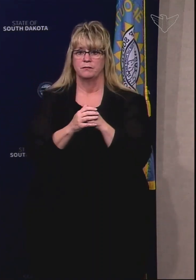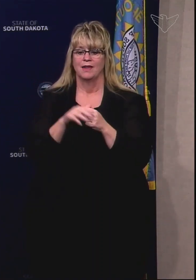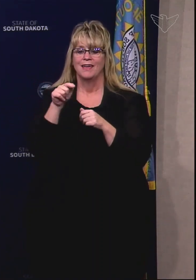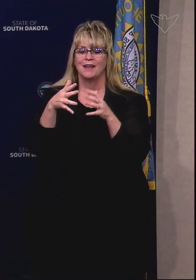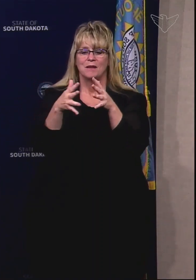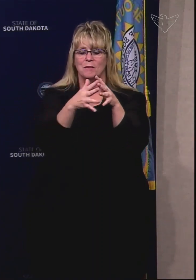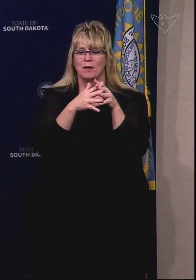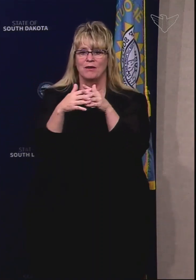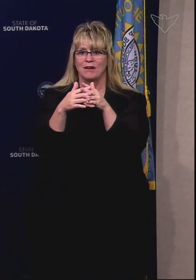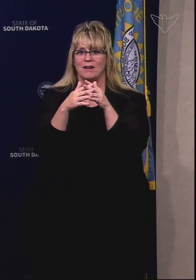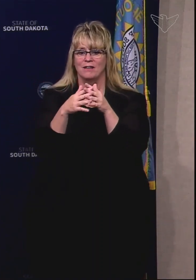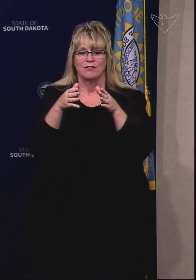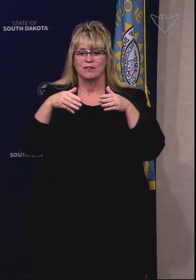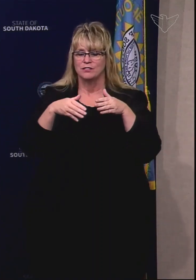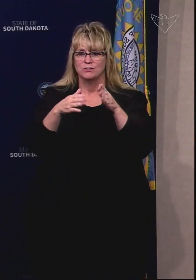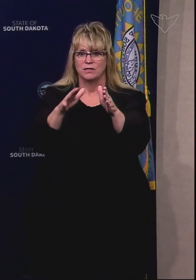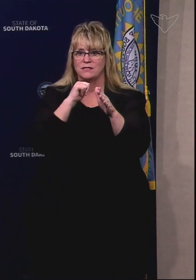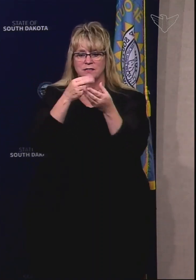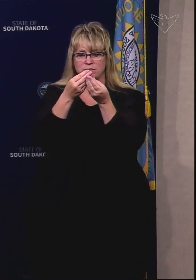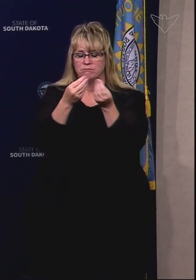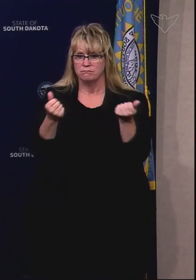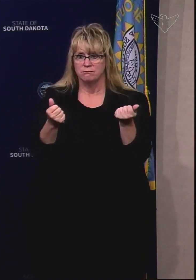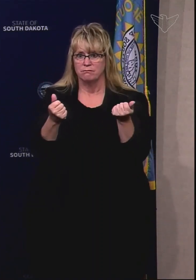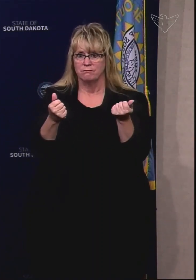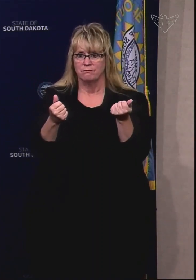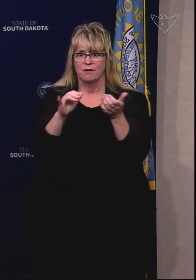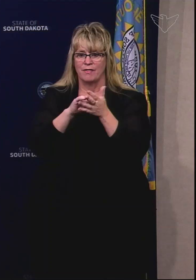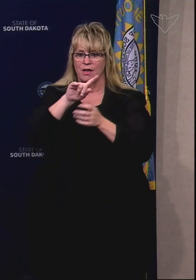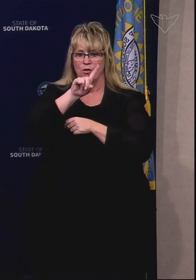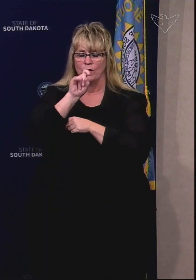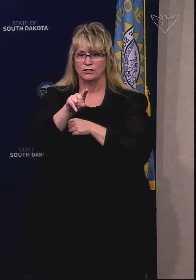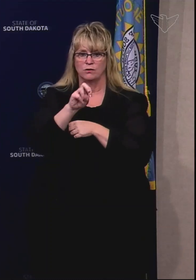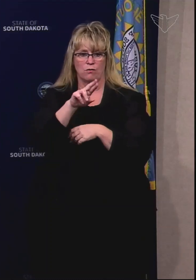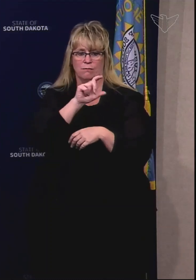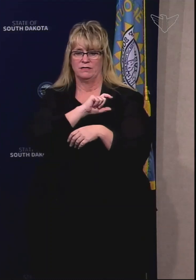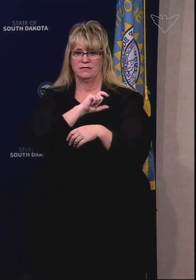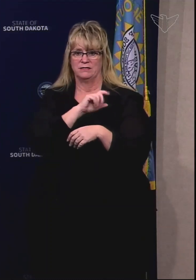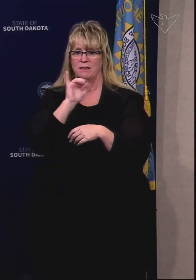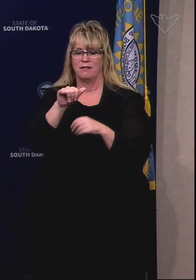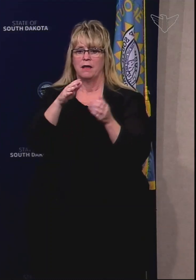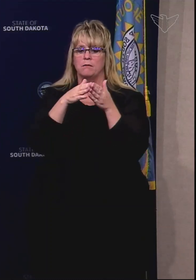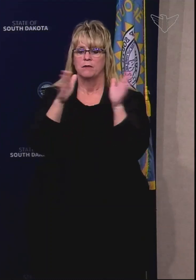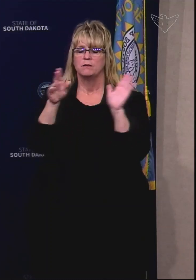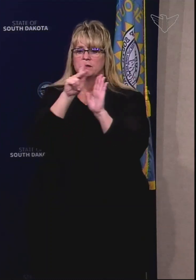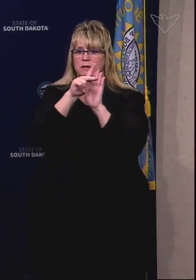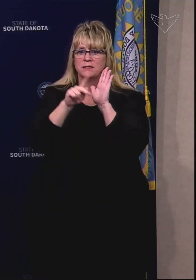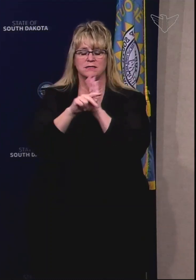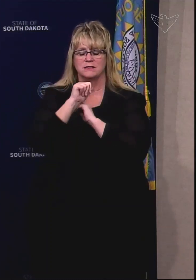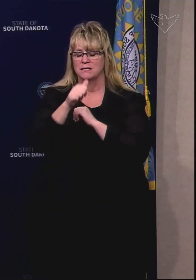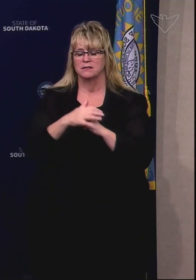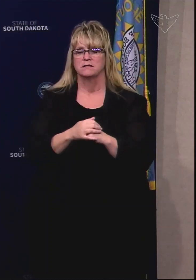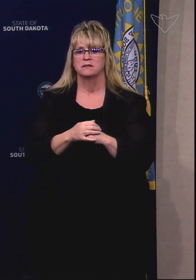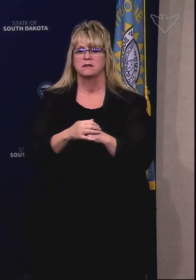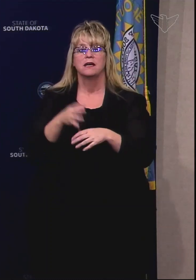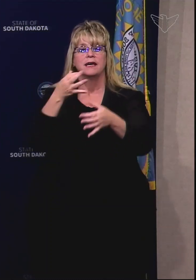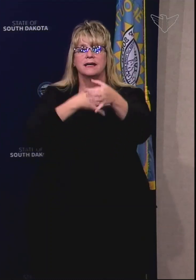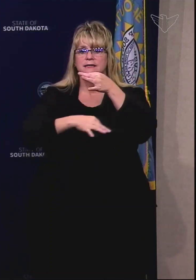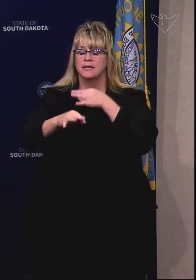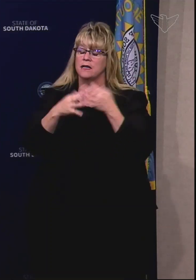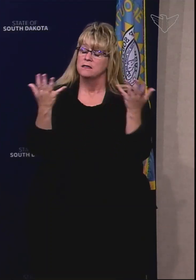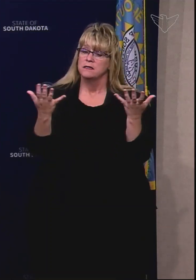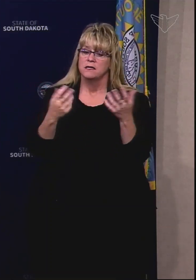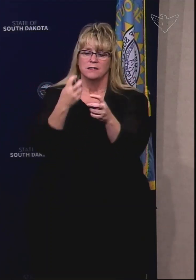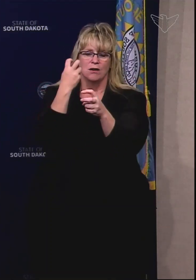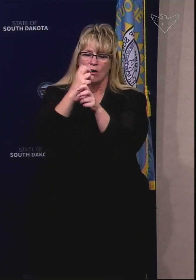doesn't settle or resolve this policing question or any other public policy question in front of us. Rather, it's hard